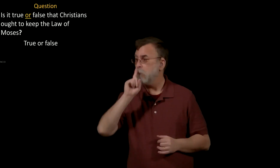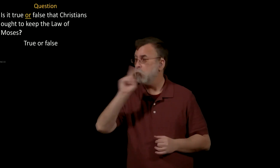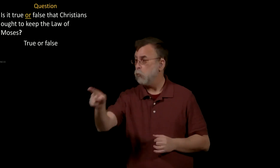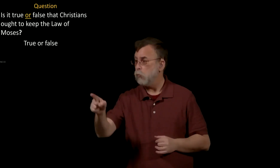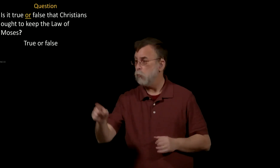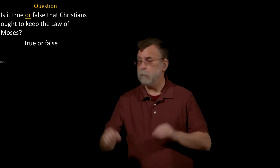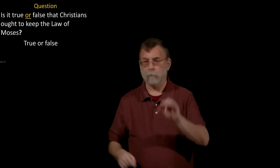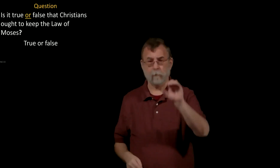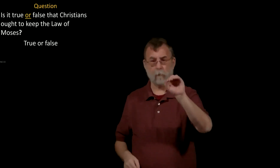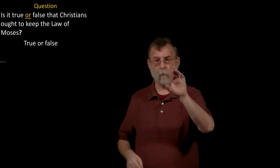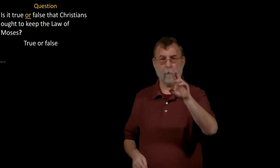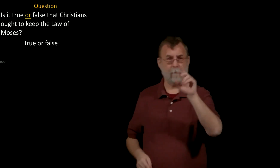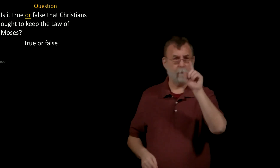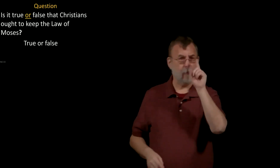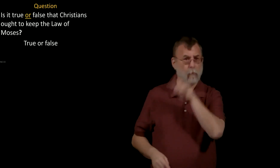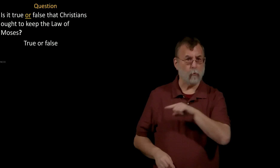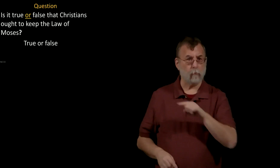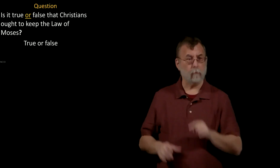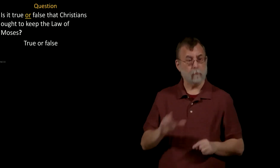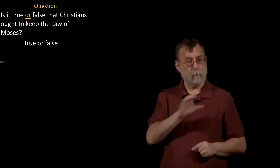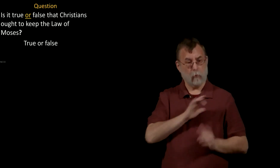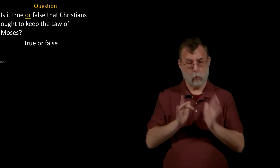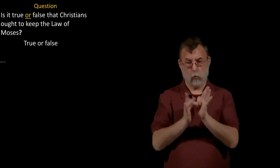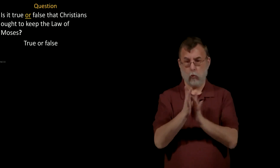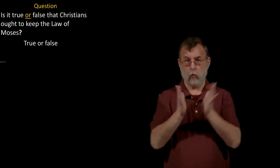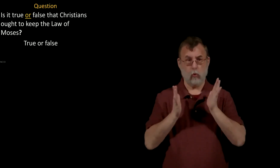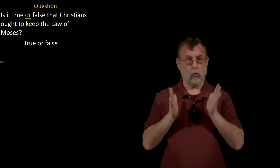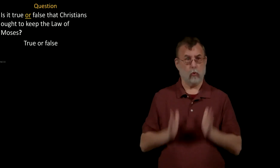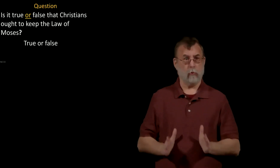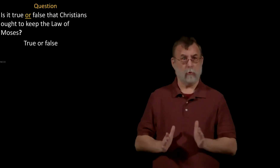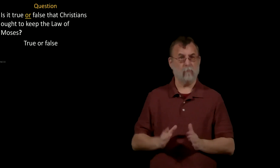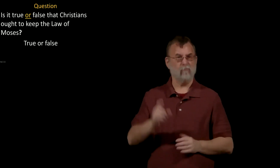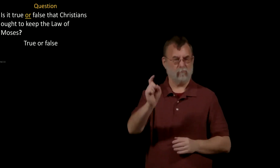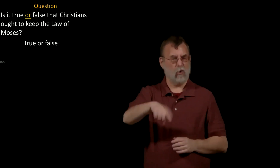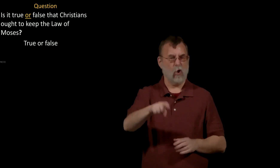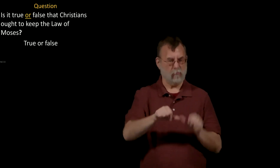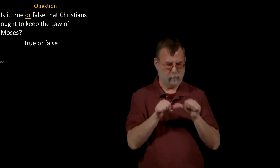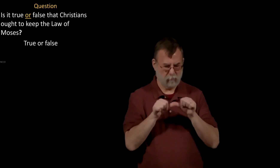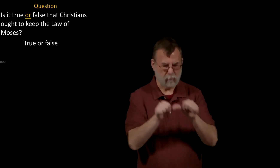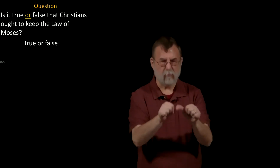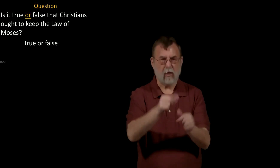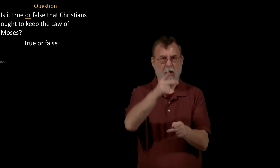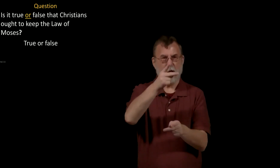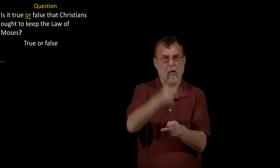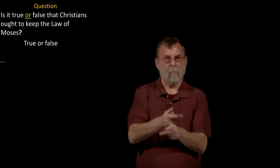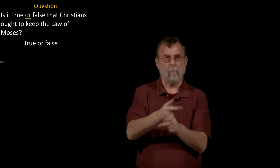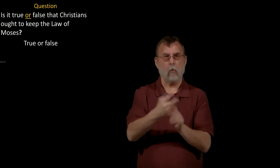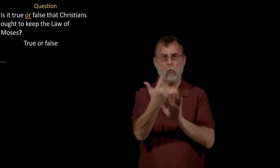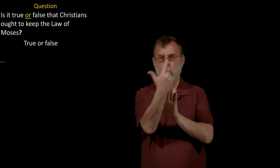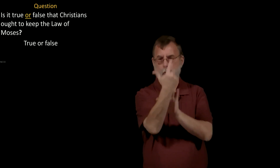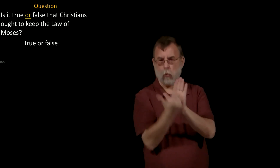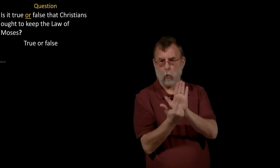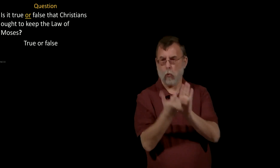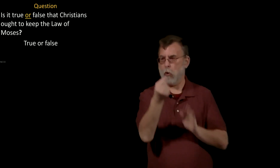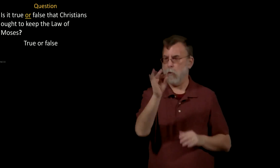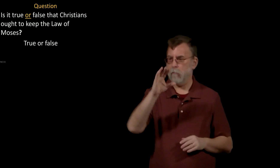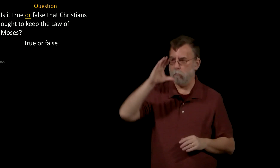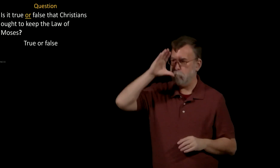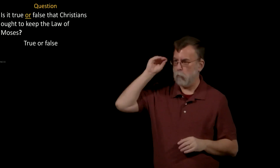Okay. Is it true or false that Christians ought to keep the law